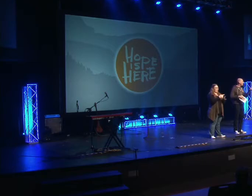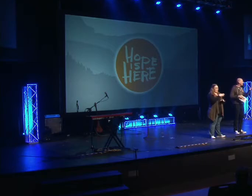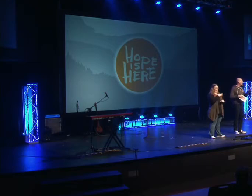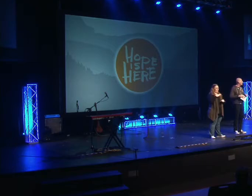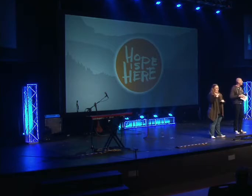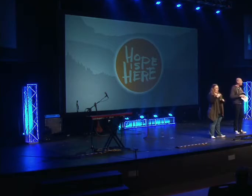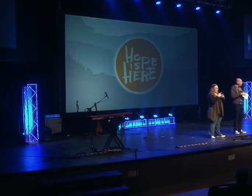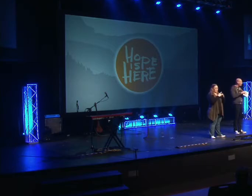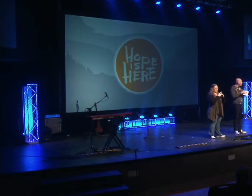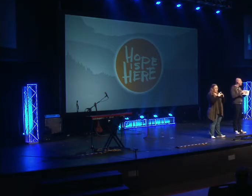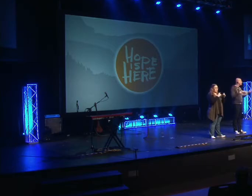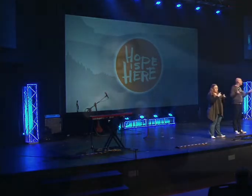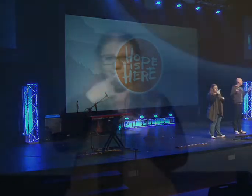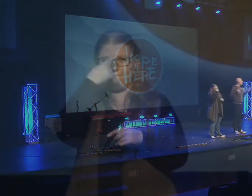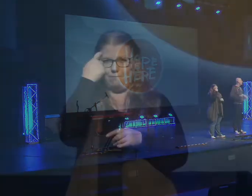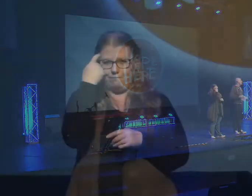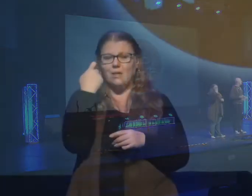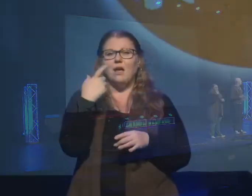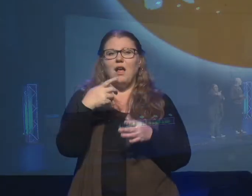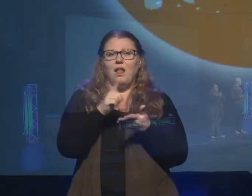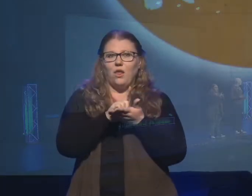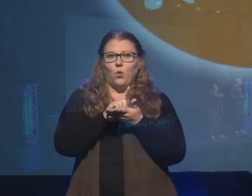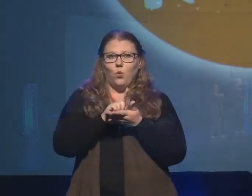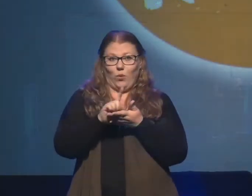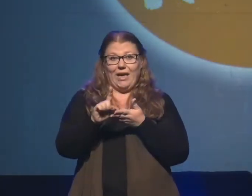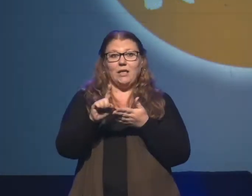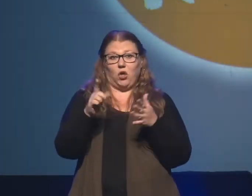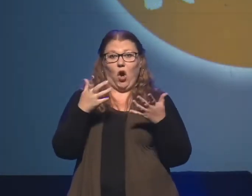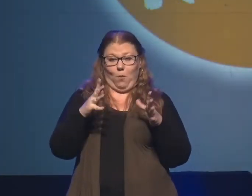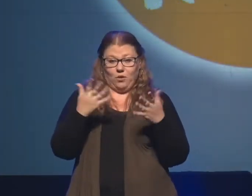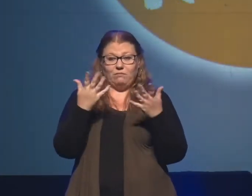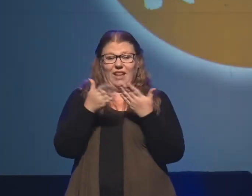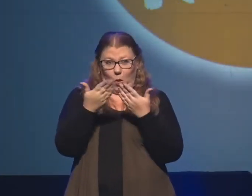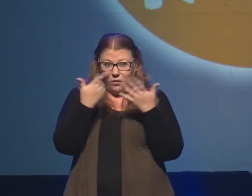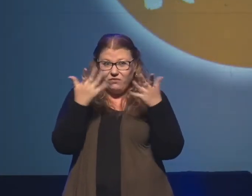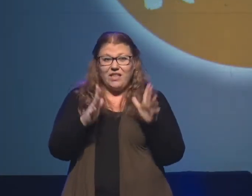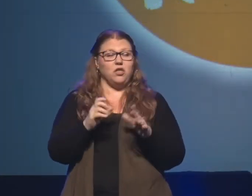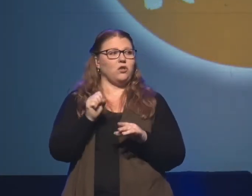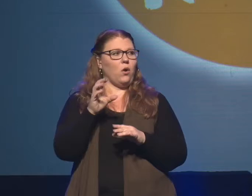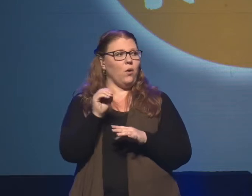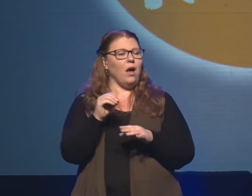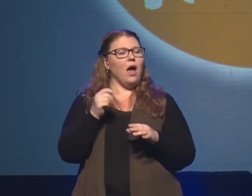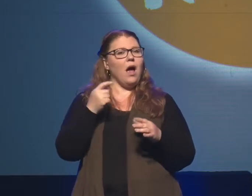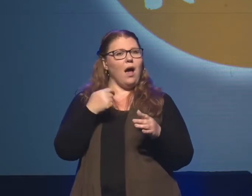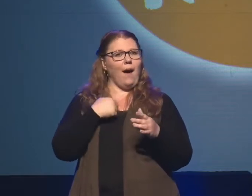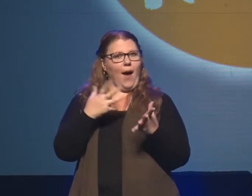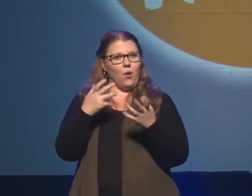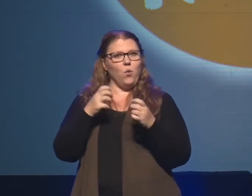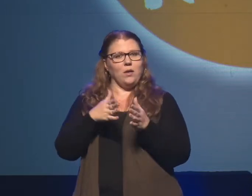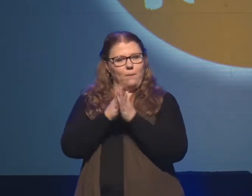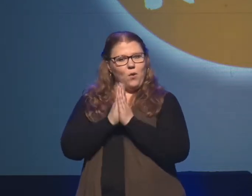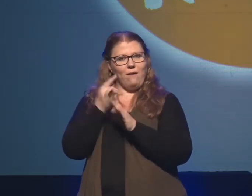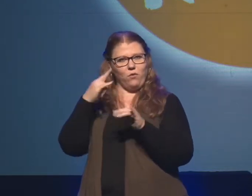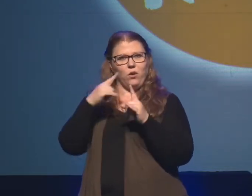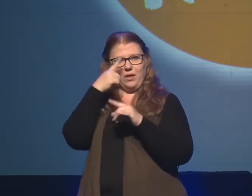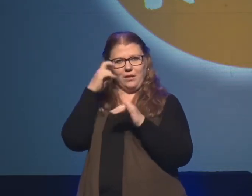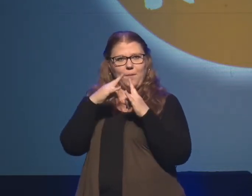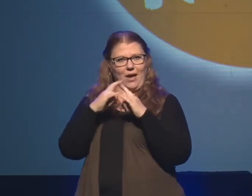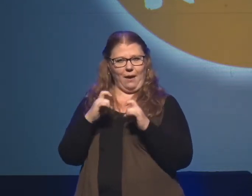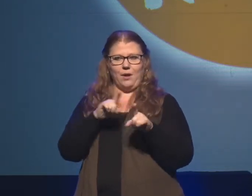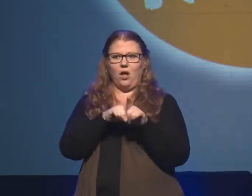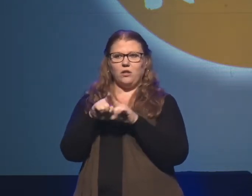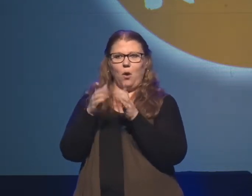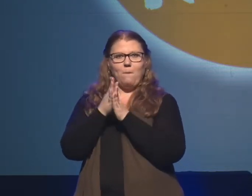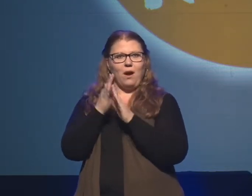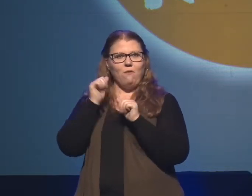So they're getting ready to go. The weeks are nearly written. It's going to be great. So I wanted to just take a moment and pray for our summer camps. And I also wanted to just